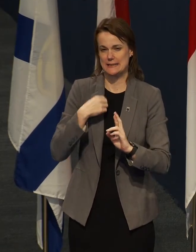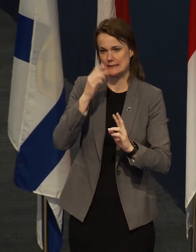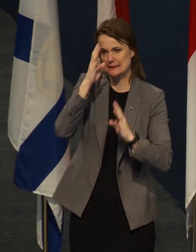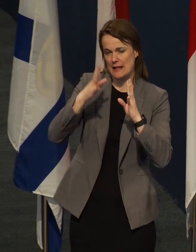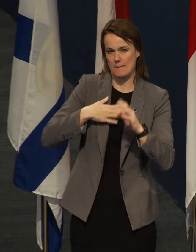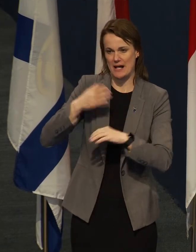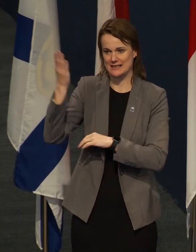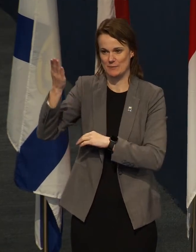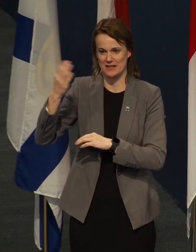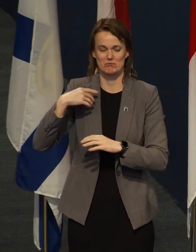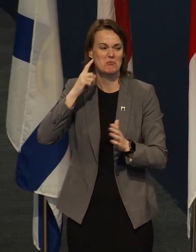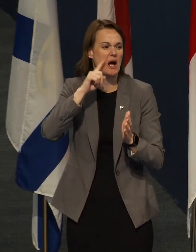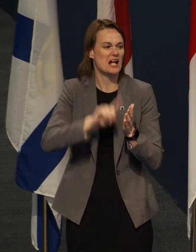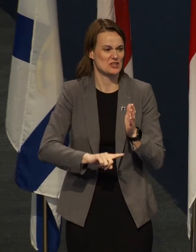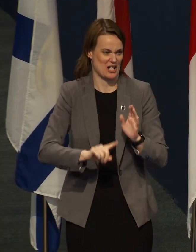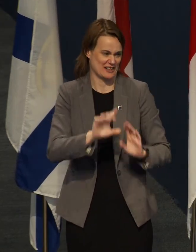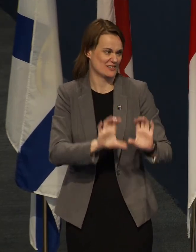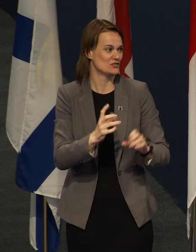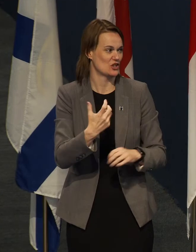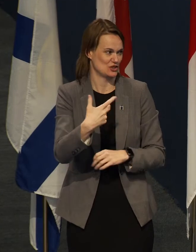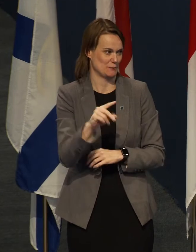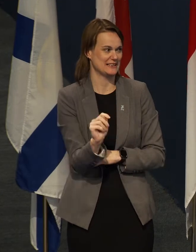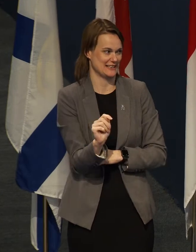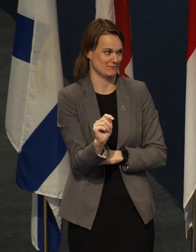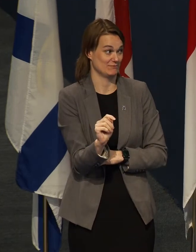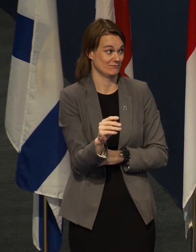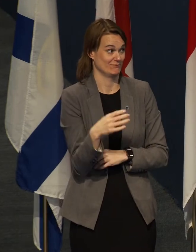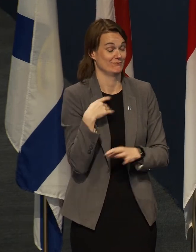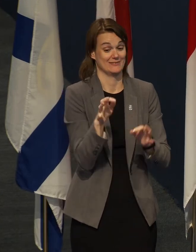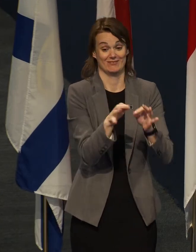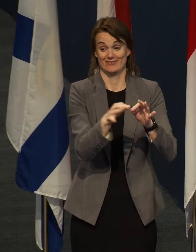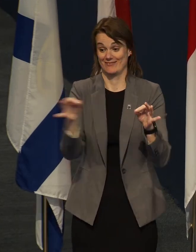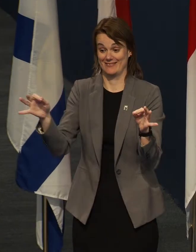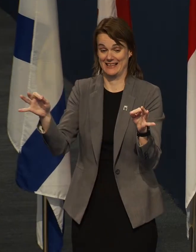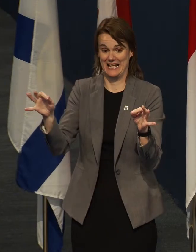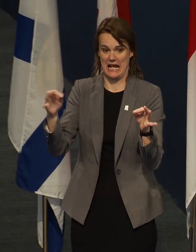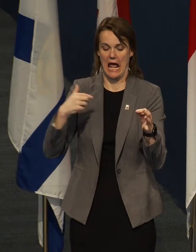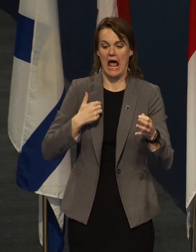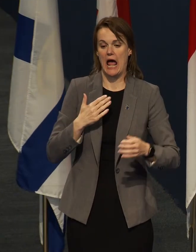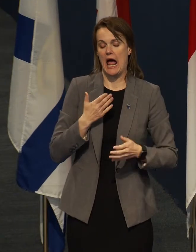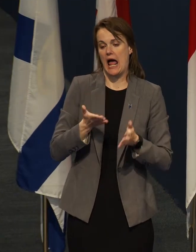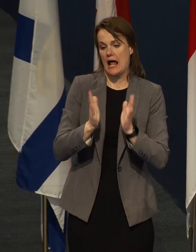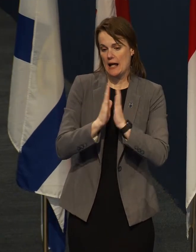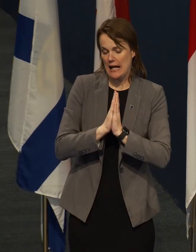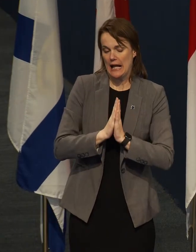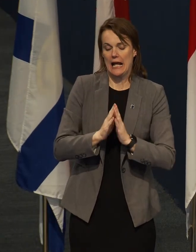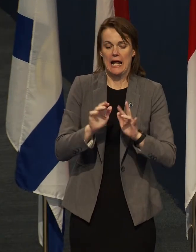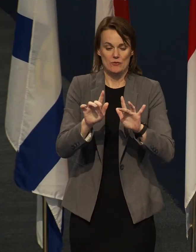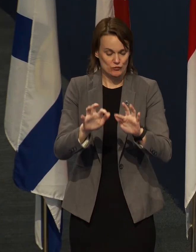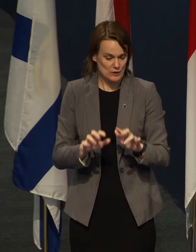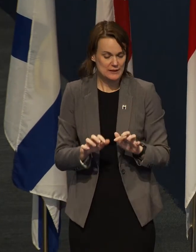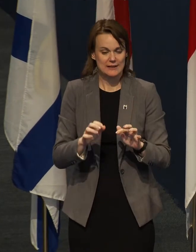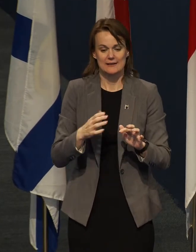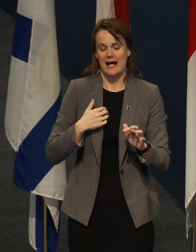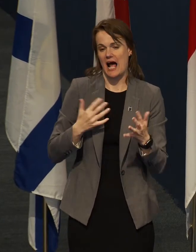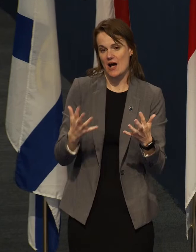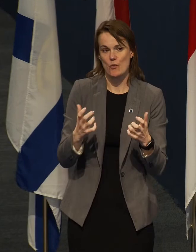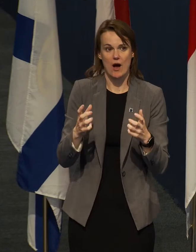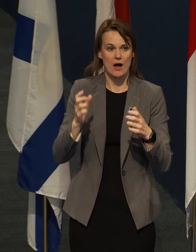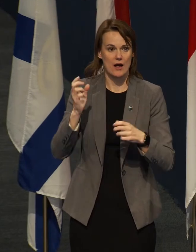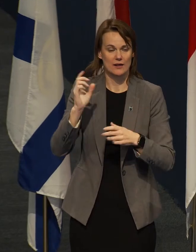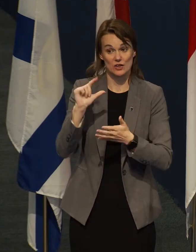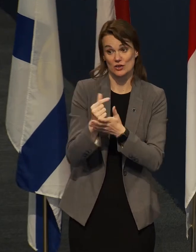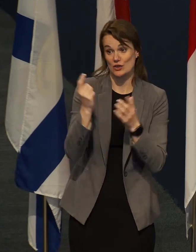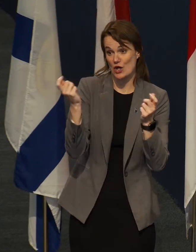went to Chat GPT and I typed in, write me a convocation speech.